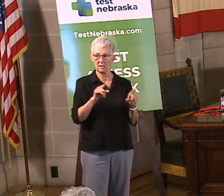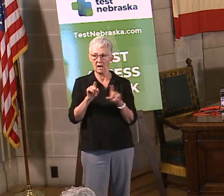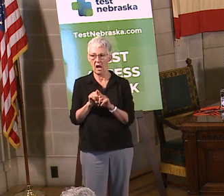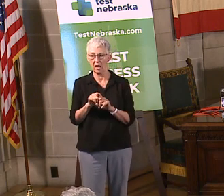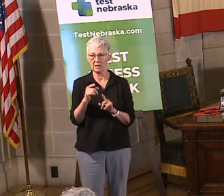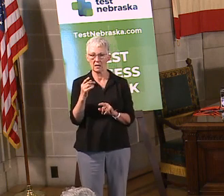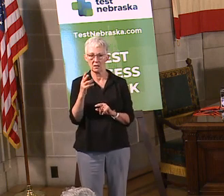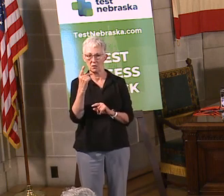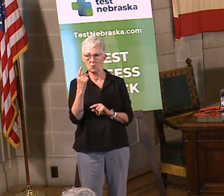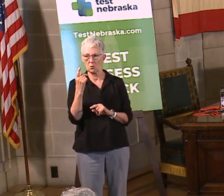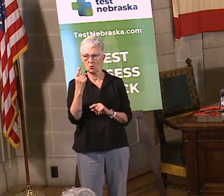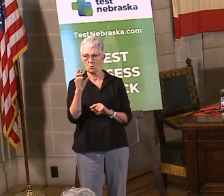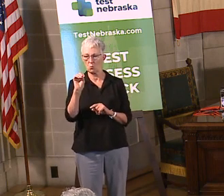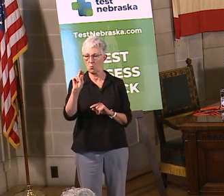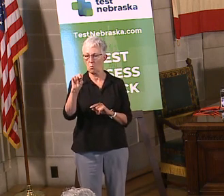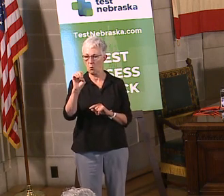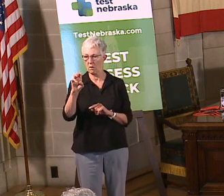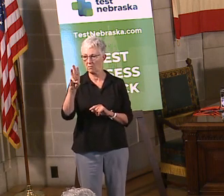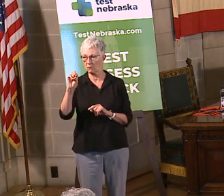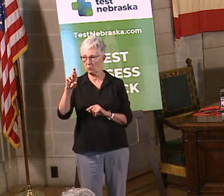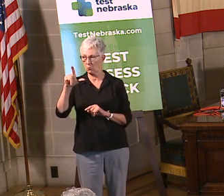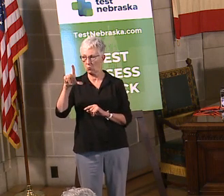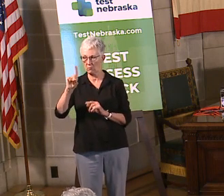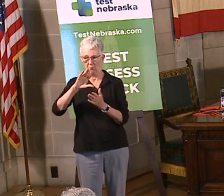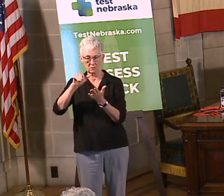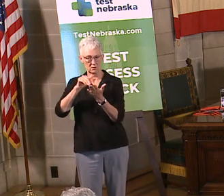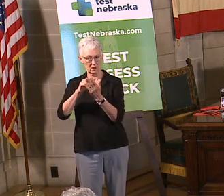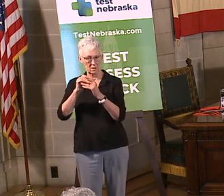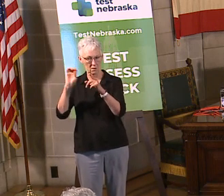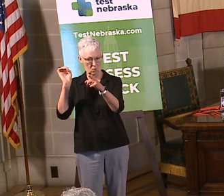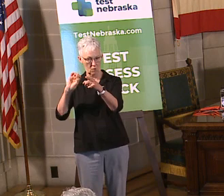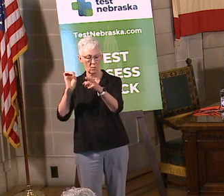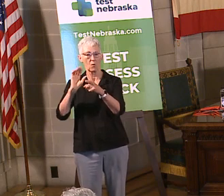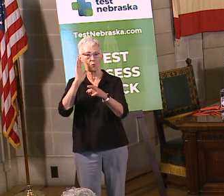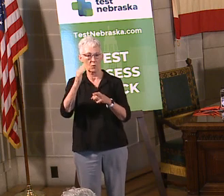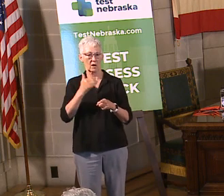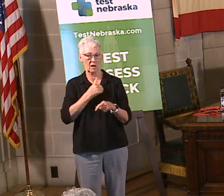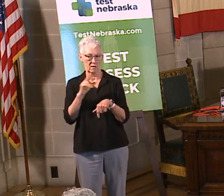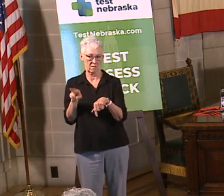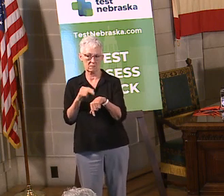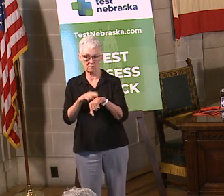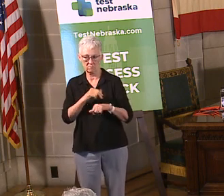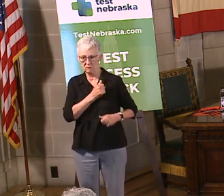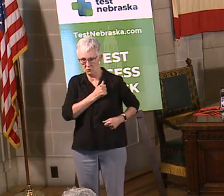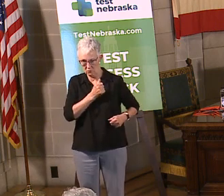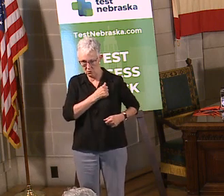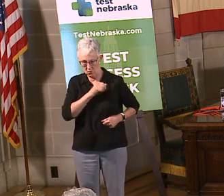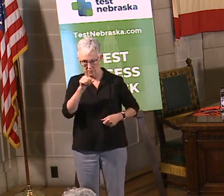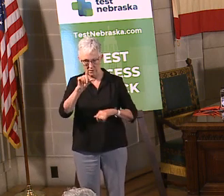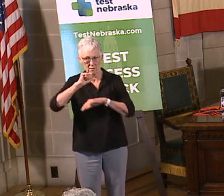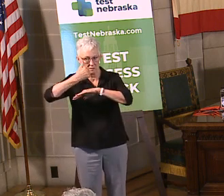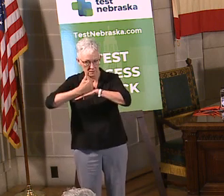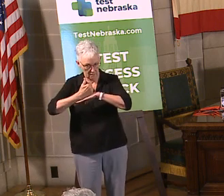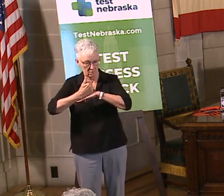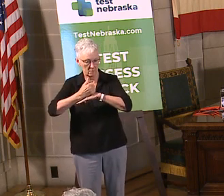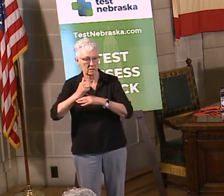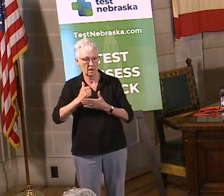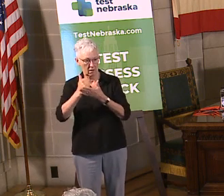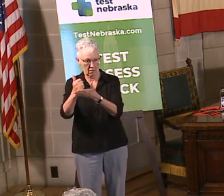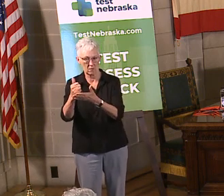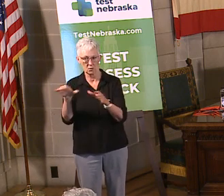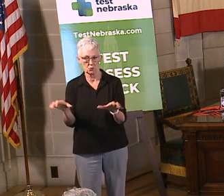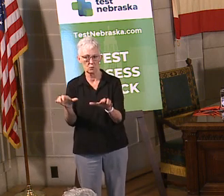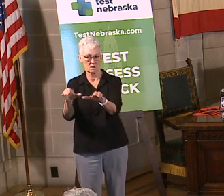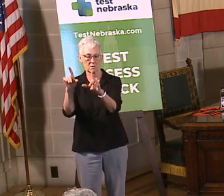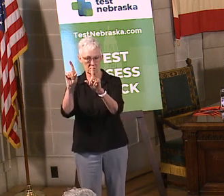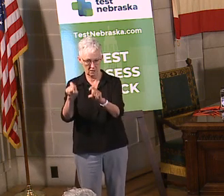National Guard. It's not a Test Nebraska facility, but that's an example of how this testing is going on. And then for the National Guard with the Test Nebraska is